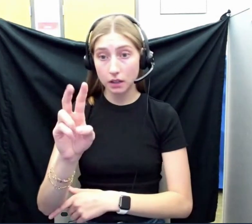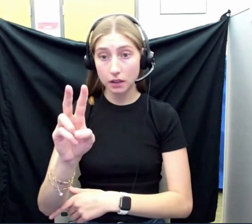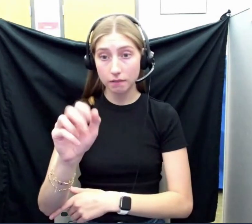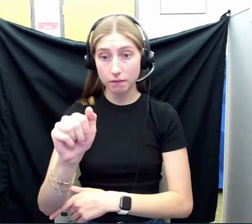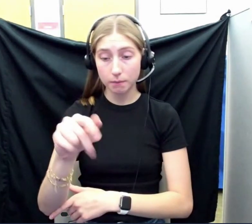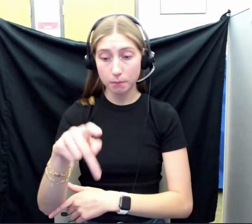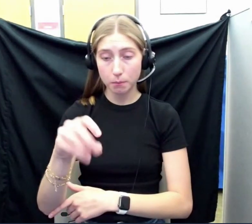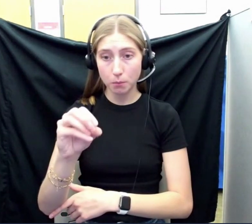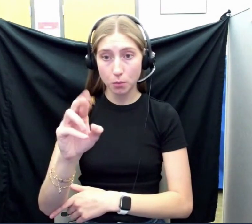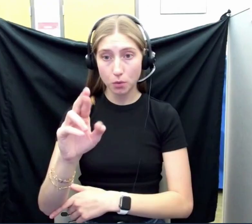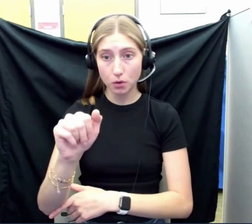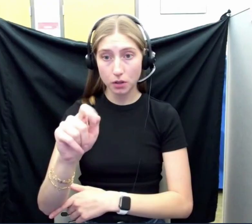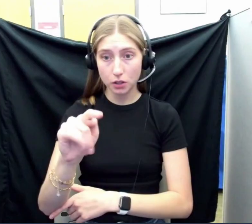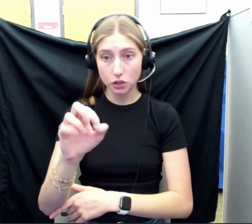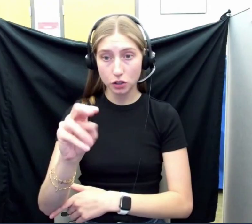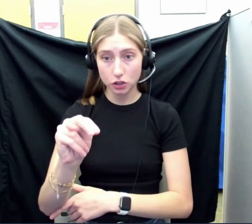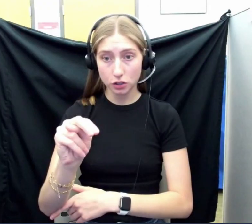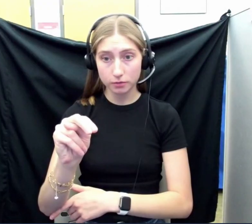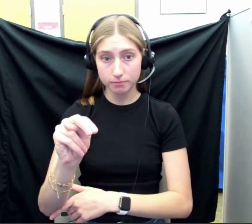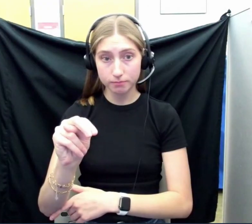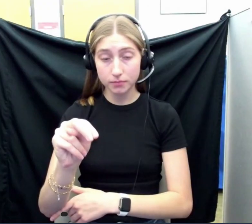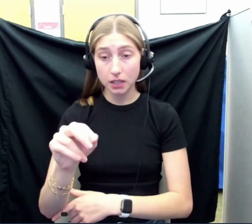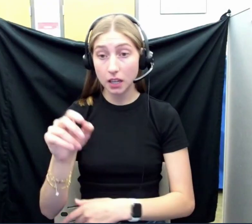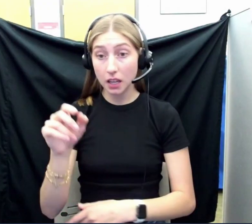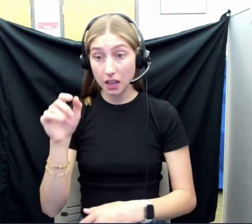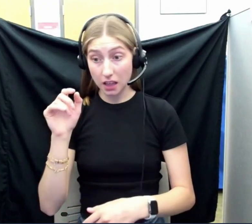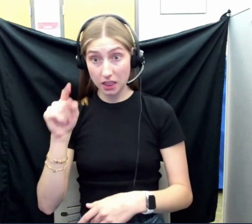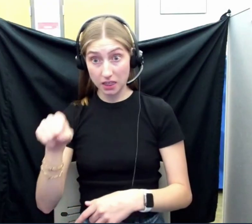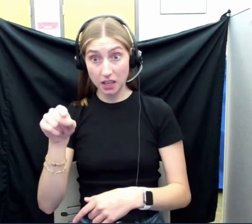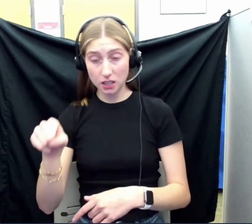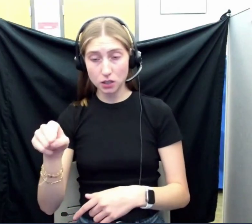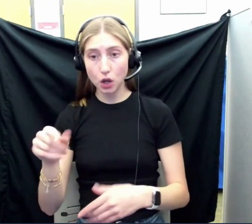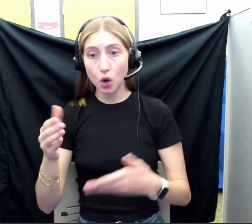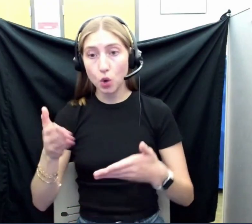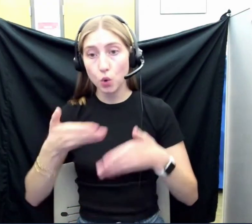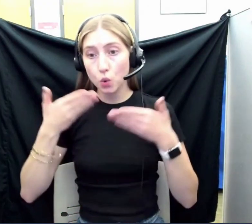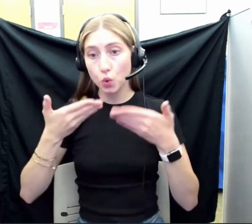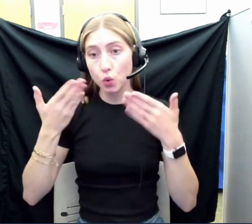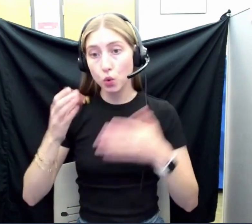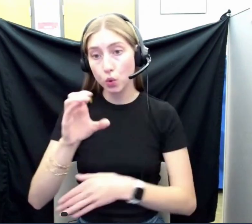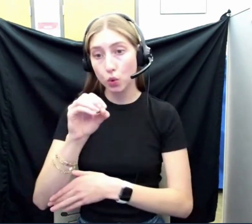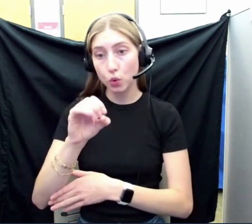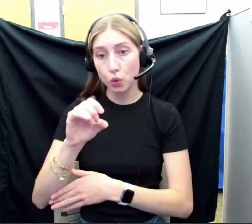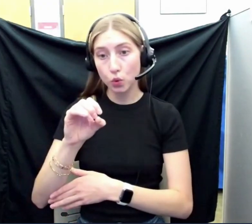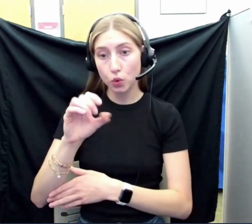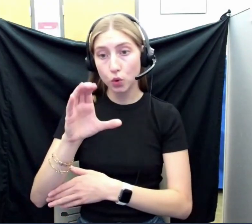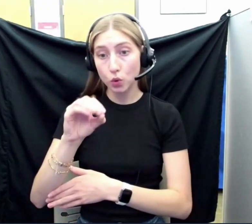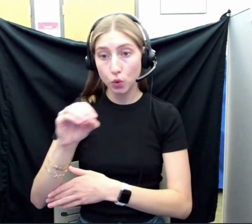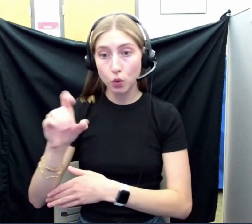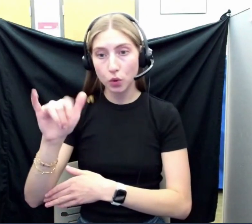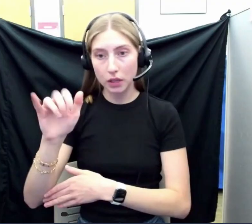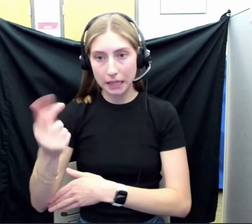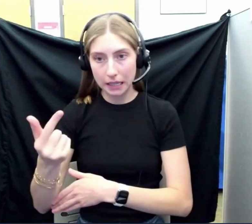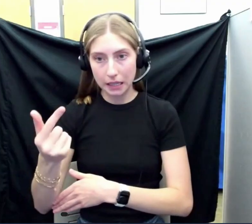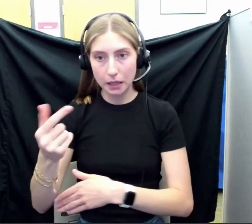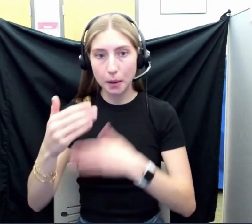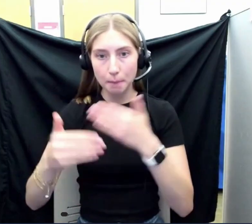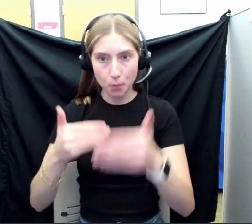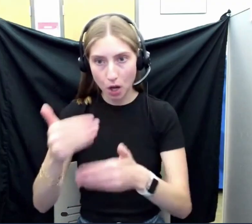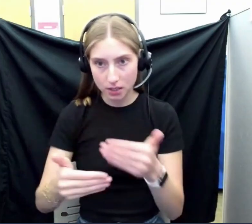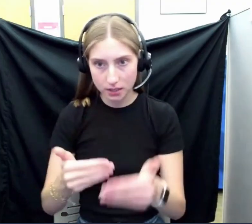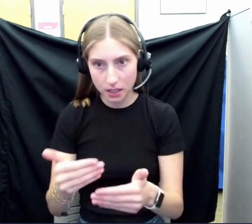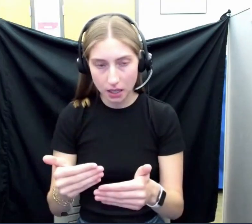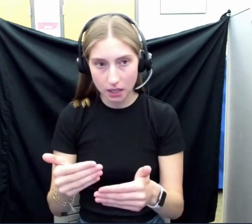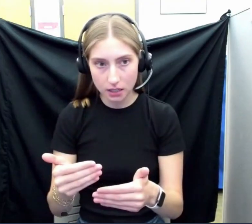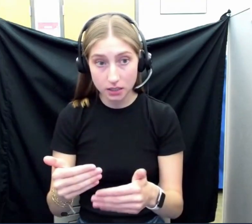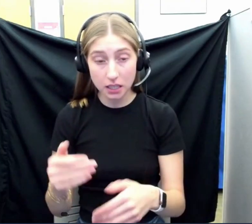Cooling process by which water is changed from the liquid form, which is water, to the gas form, which happens to be water vapor.